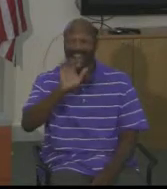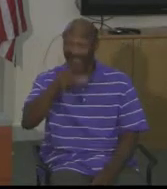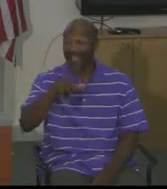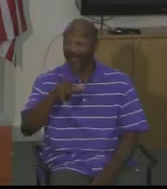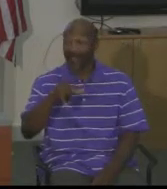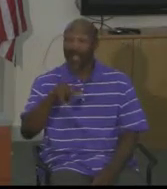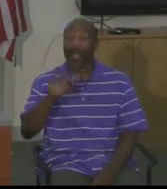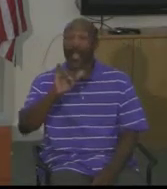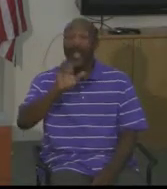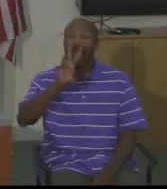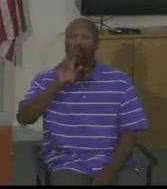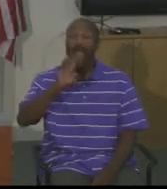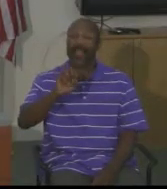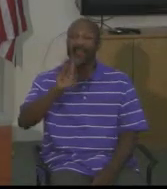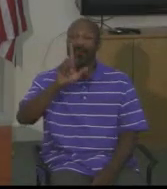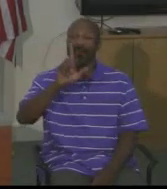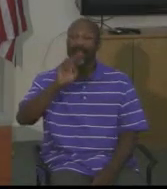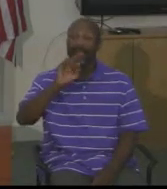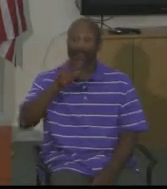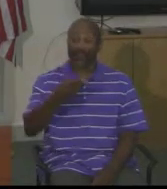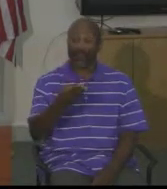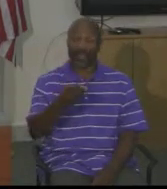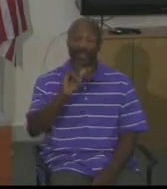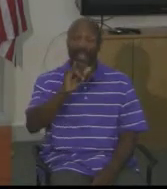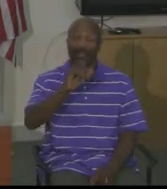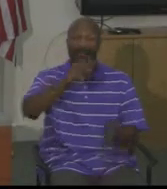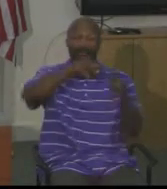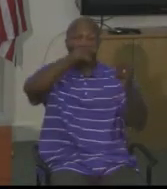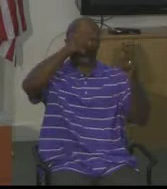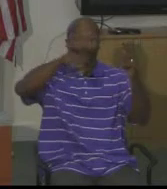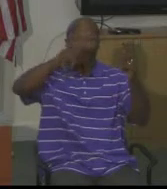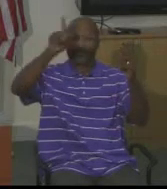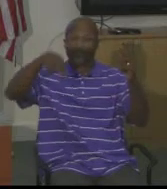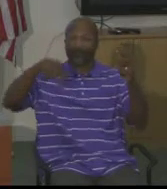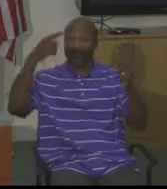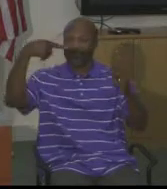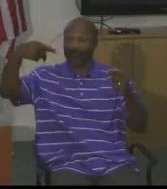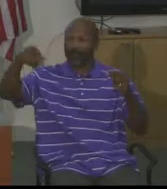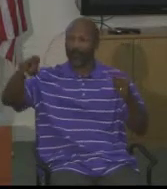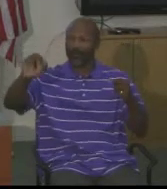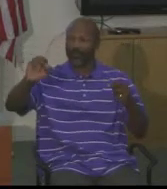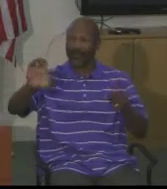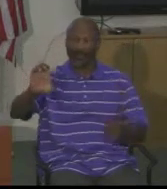Hertz as in wavelength, or as in cycles per second.